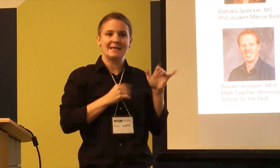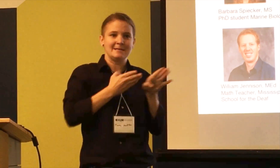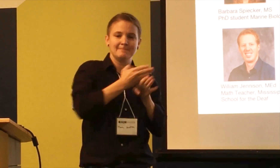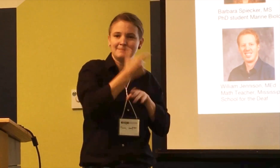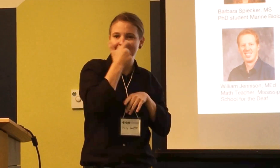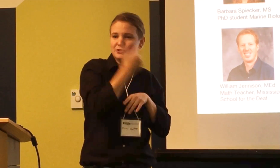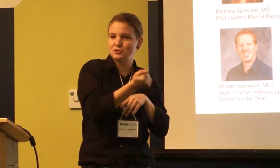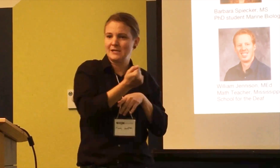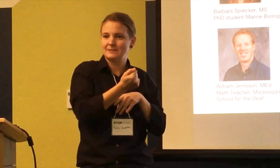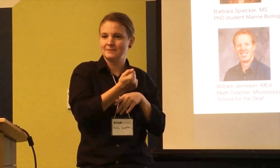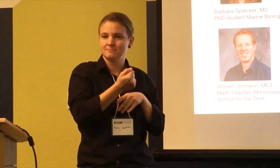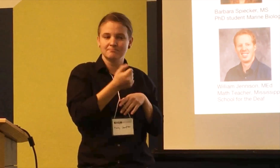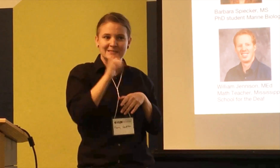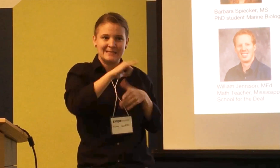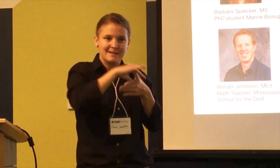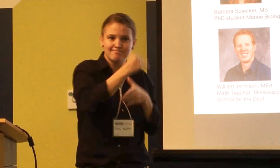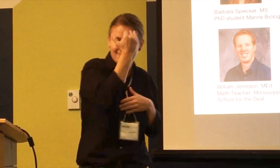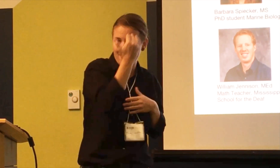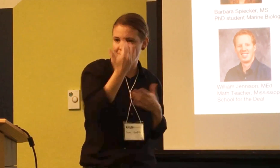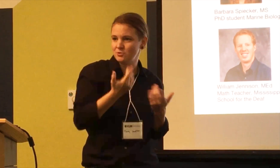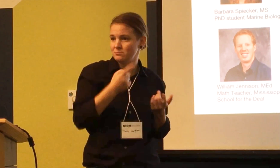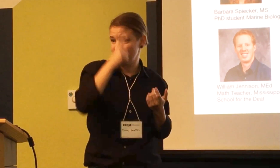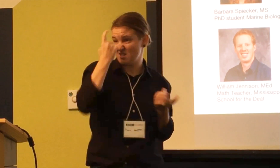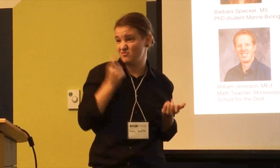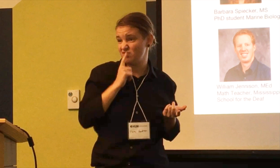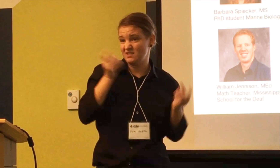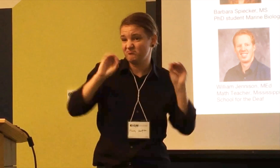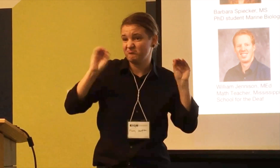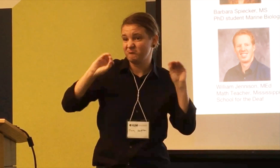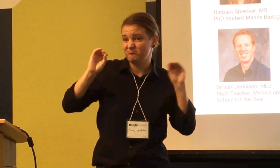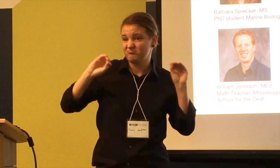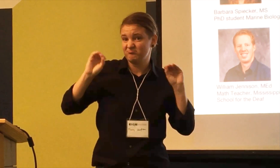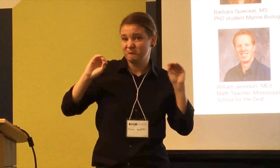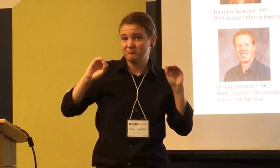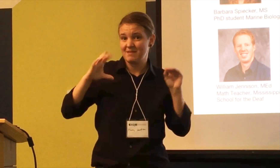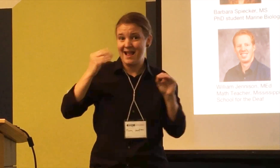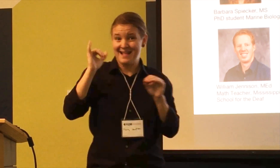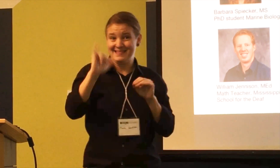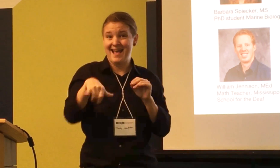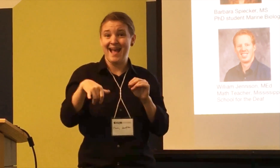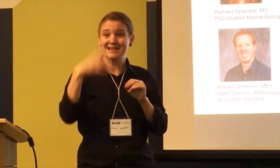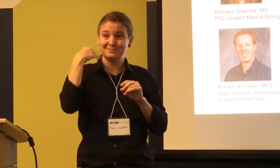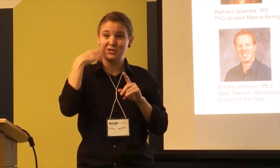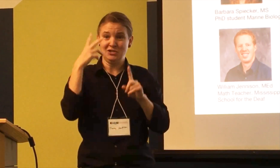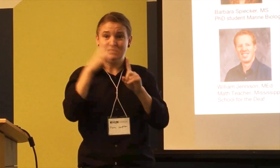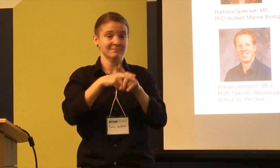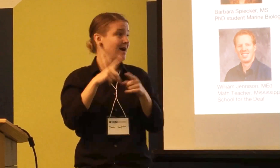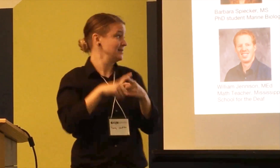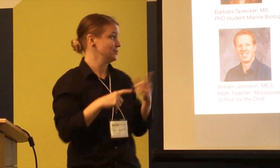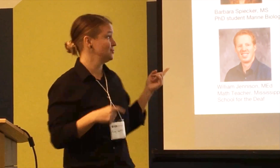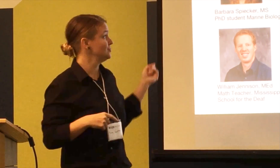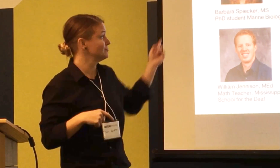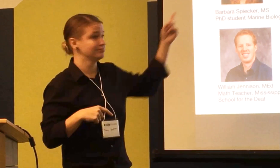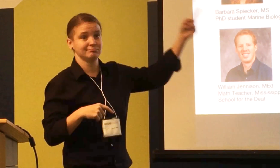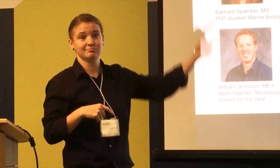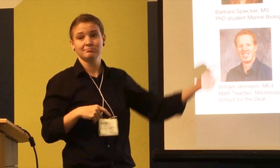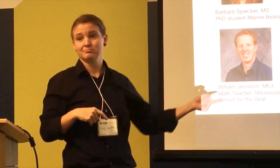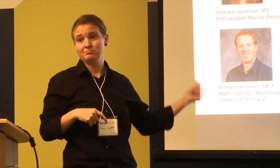working with another deaf nanoscientist because I haven't found one yet. And that's true